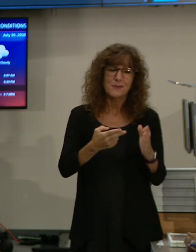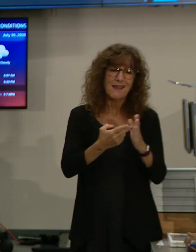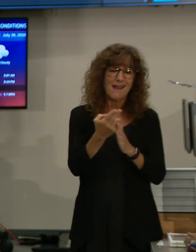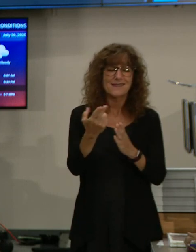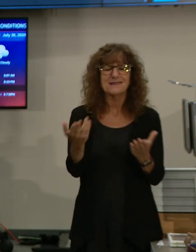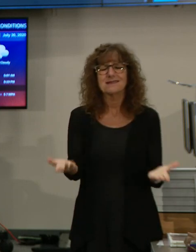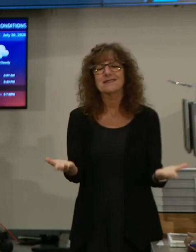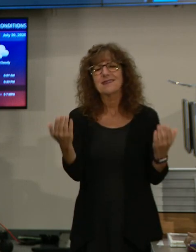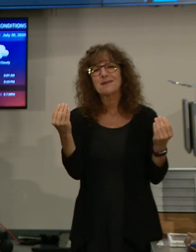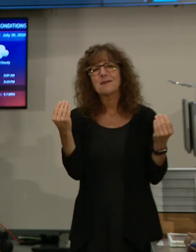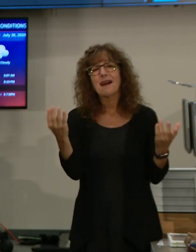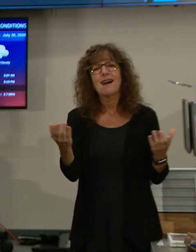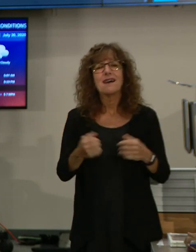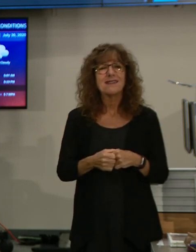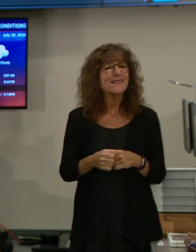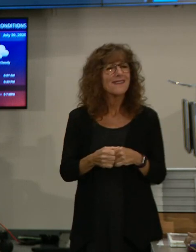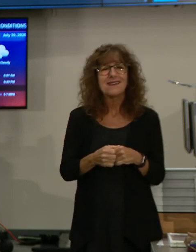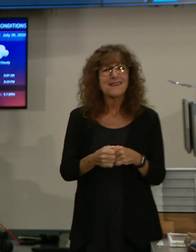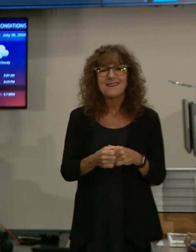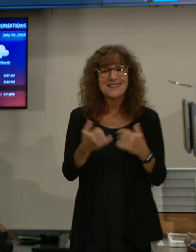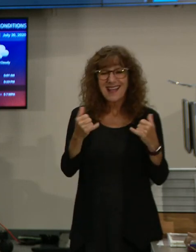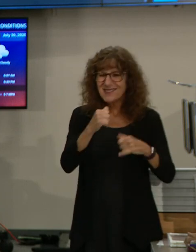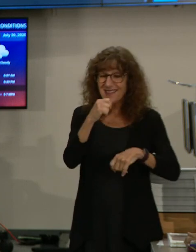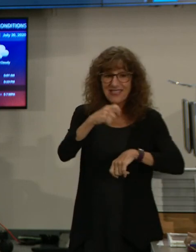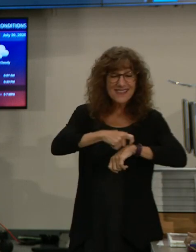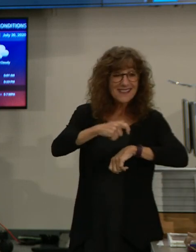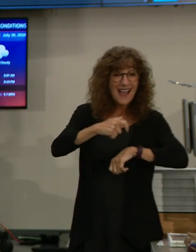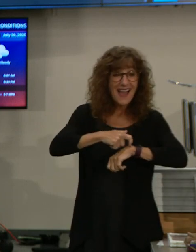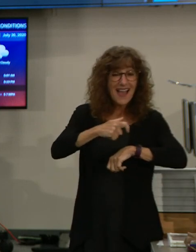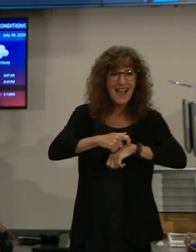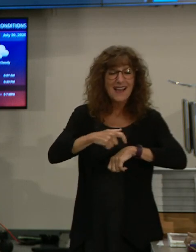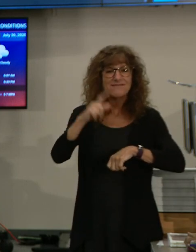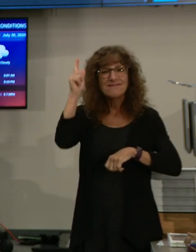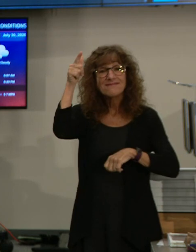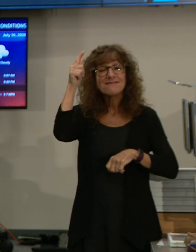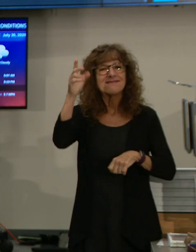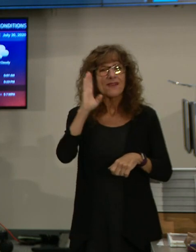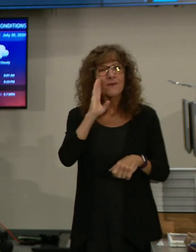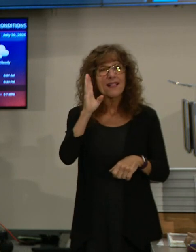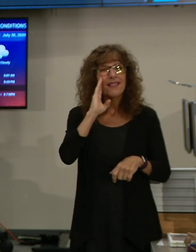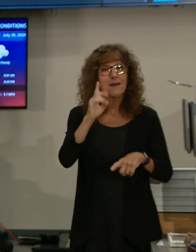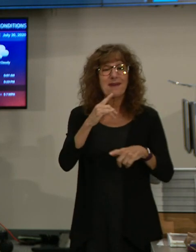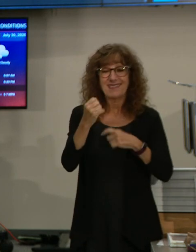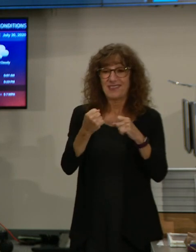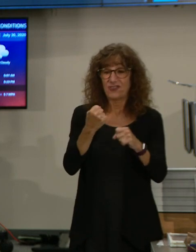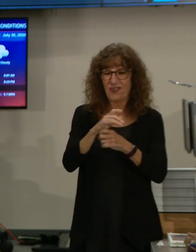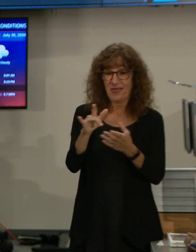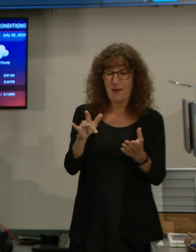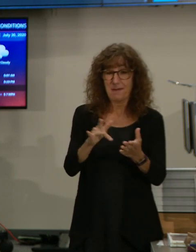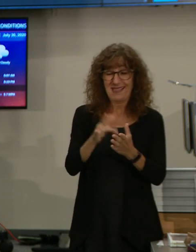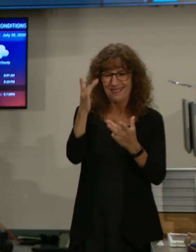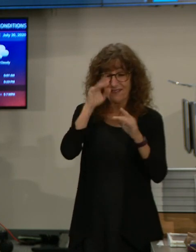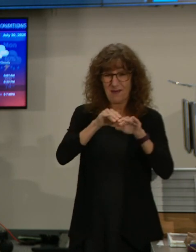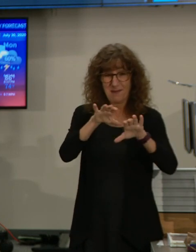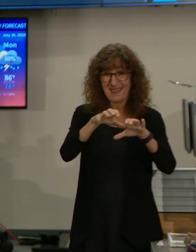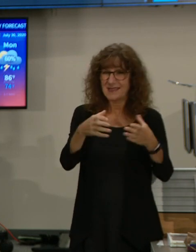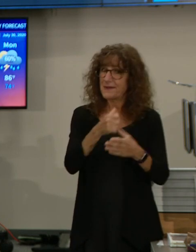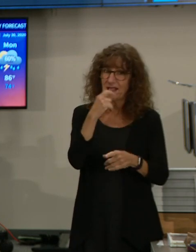on, everybody. Really, this is not the time for, there will be a time for it. This year in the middle of a pandemic is just not the